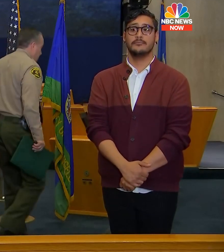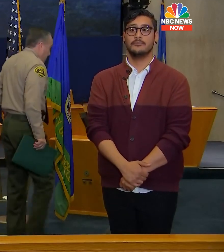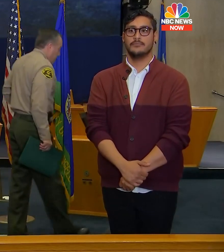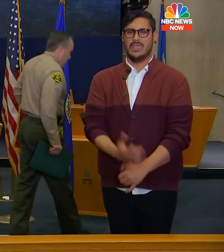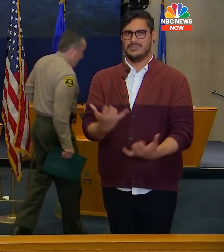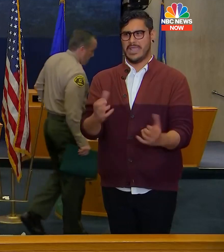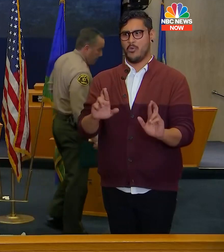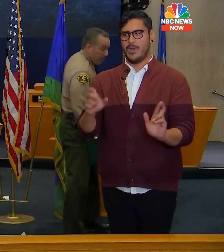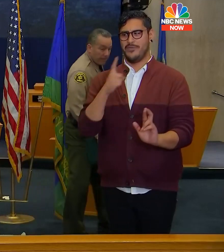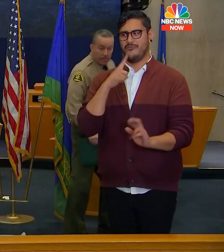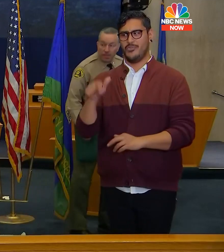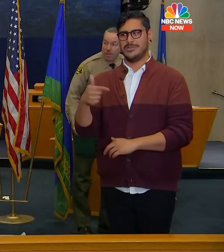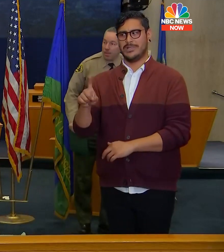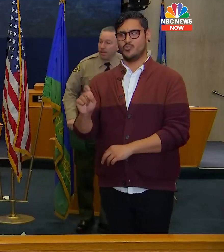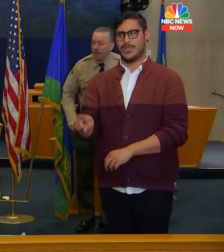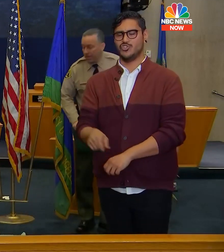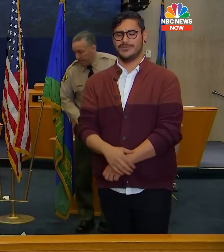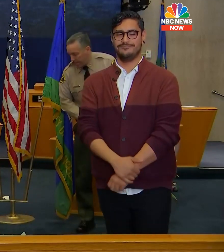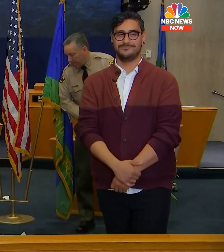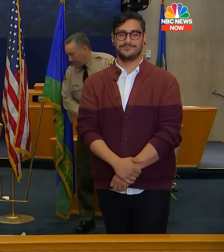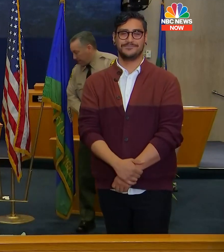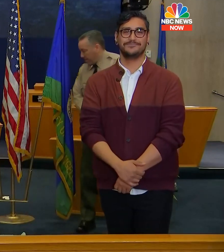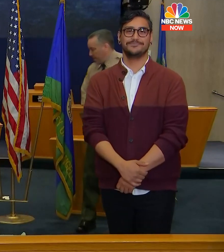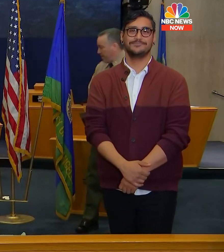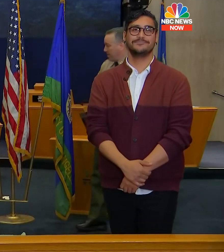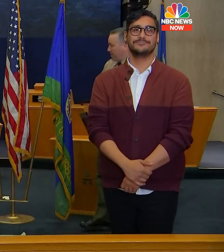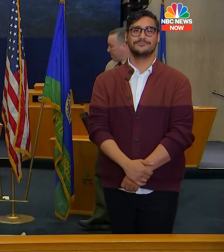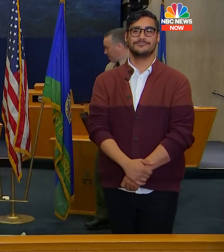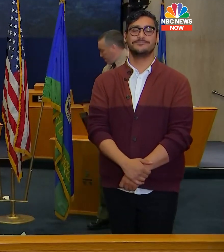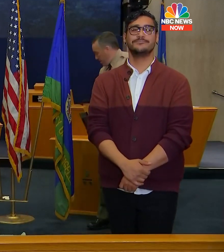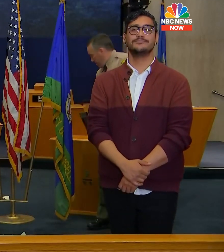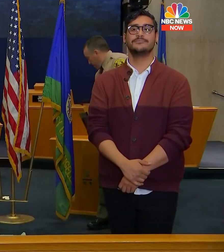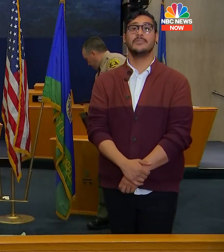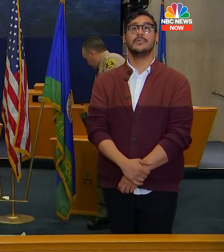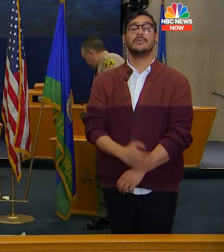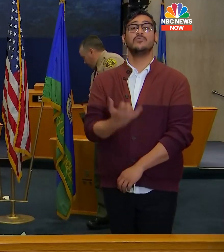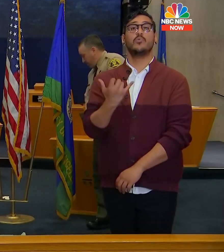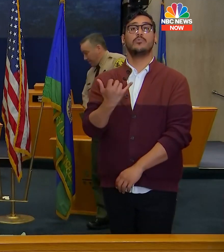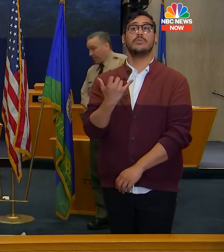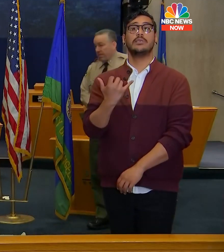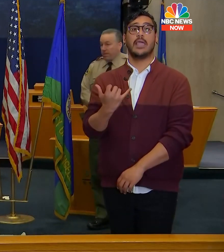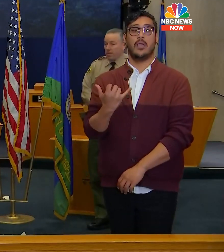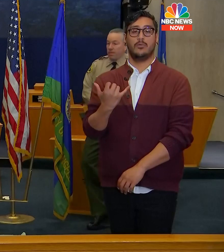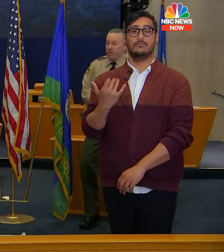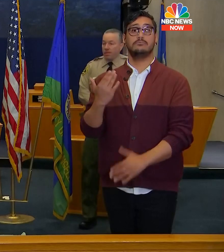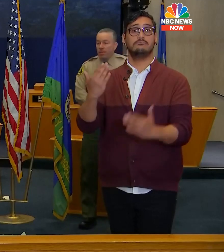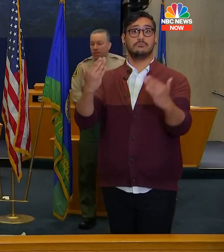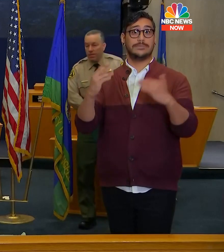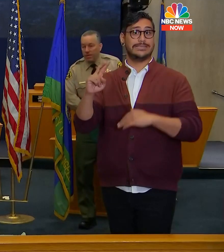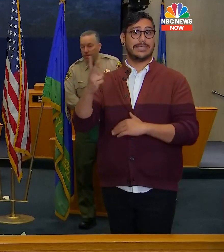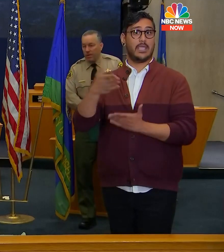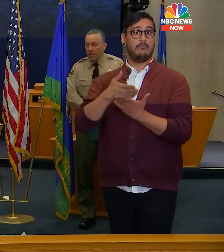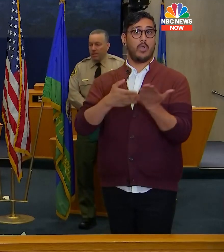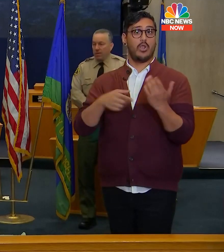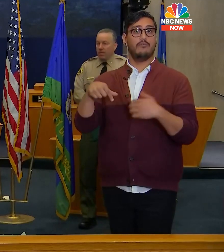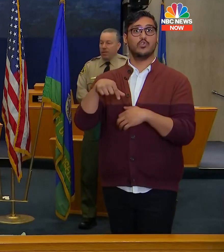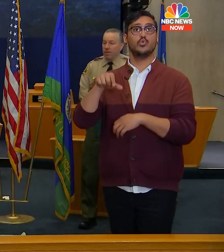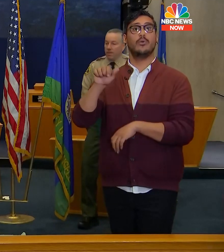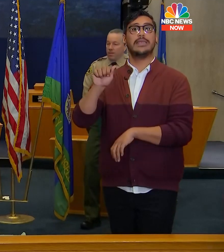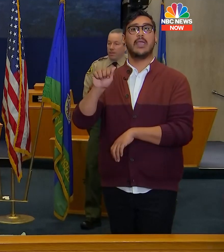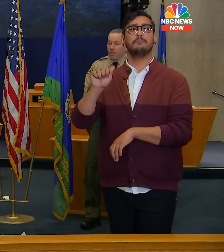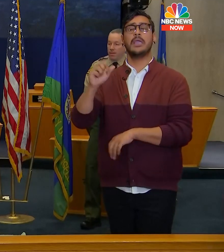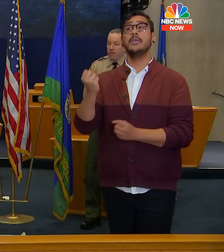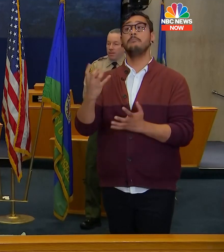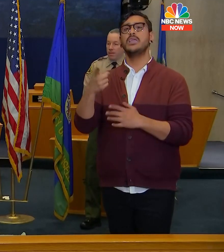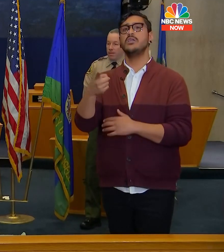Now we're ready for the next question, Jeff. Yeah. okay, thank you. So we're going to move into our second part of our Q&A.